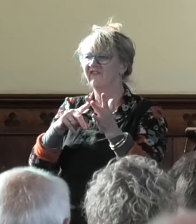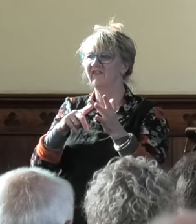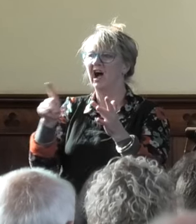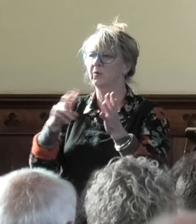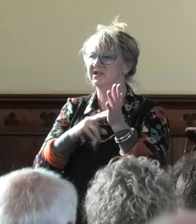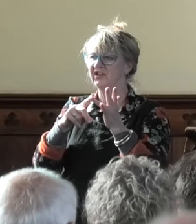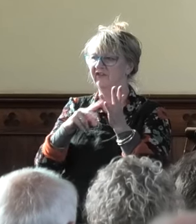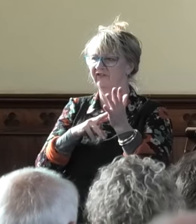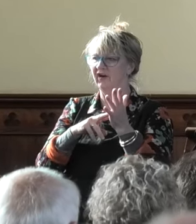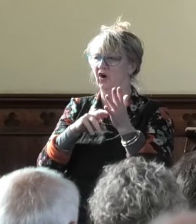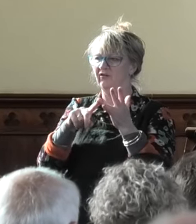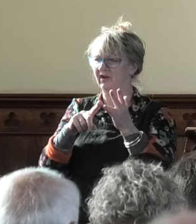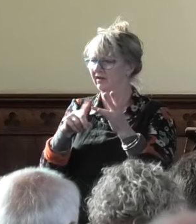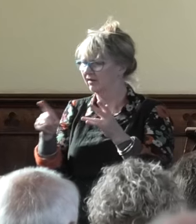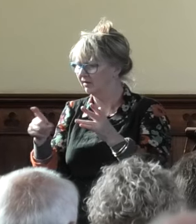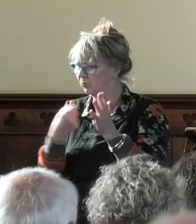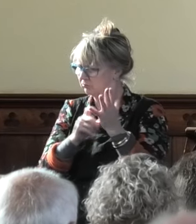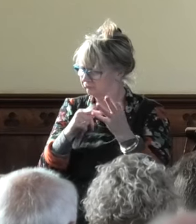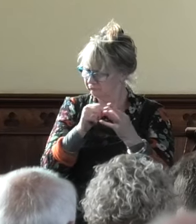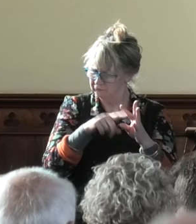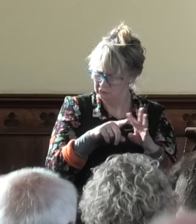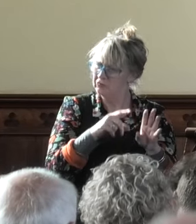Oh, Vi was a Volvo. V for Volvo, of course.